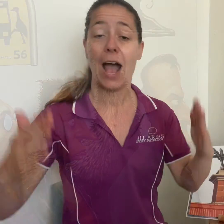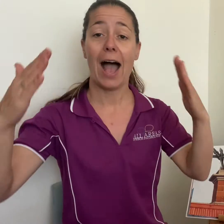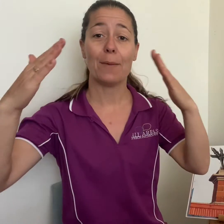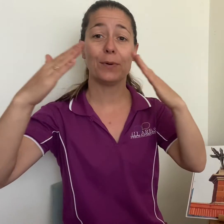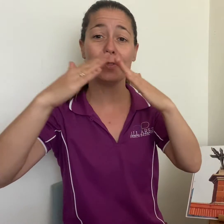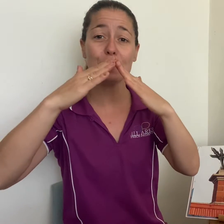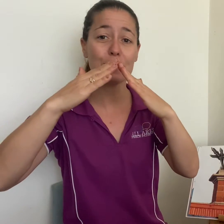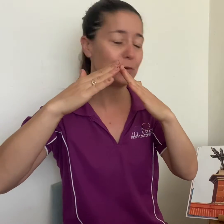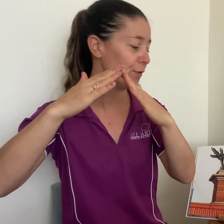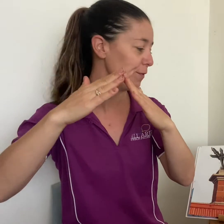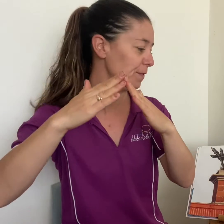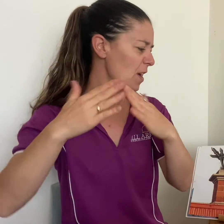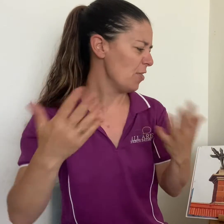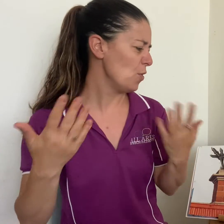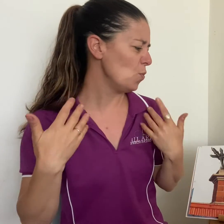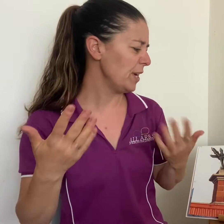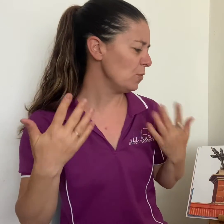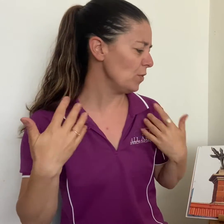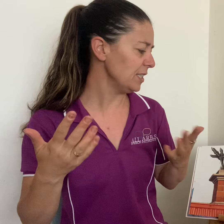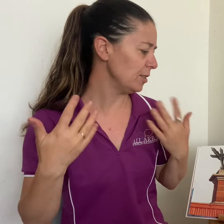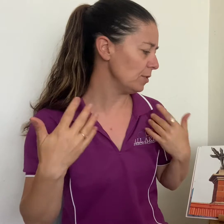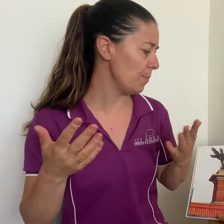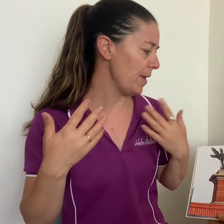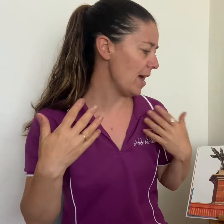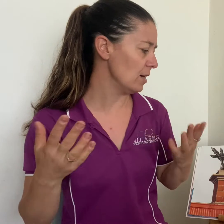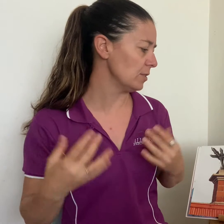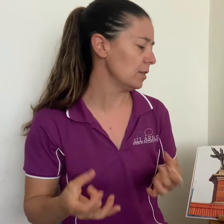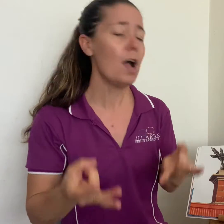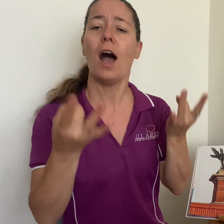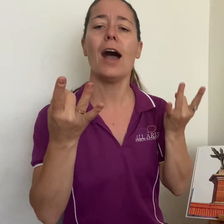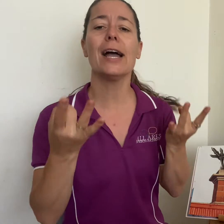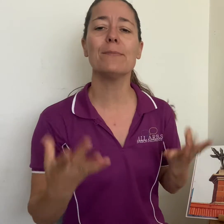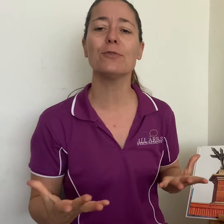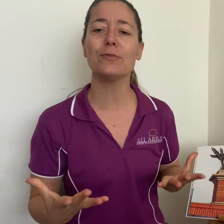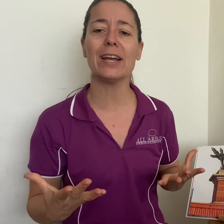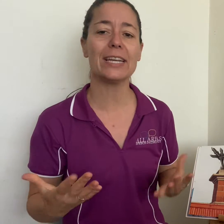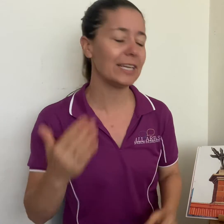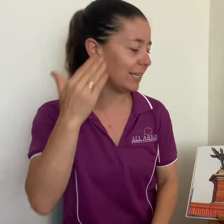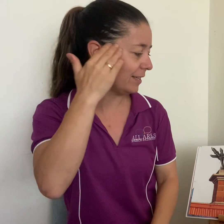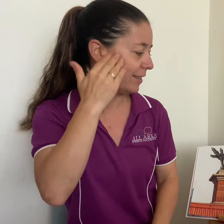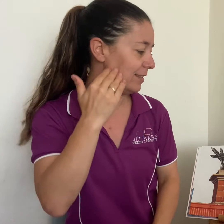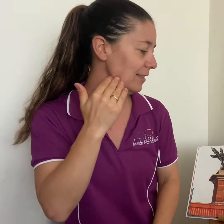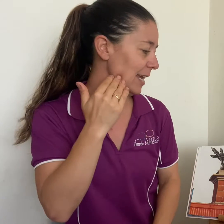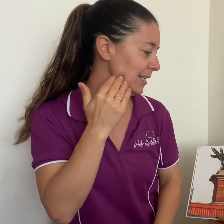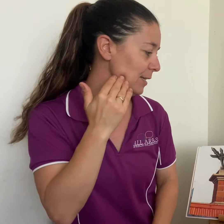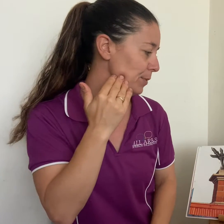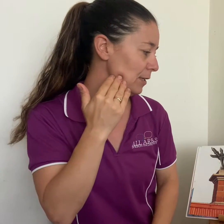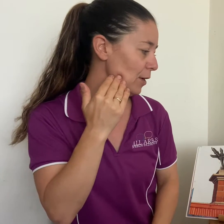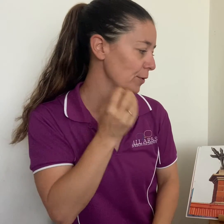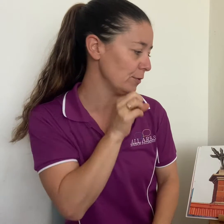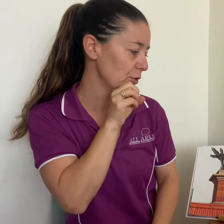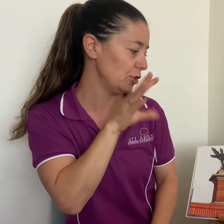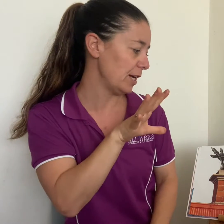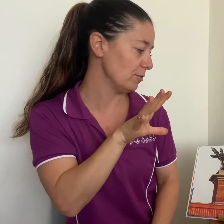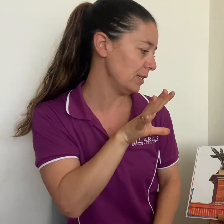Up on the roof, the wind whistled about. I'm ready, the lady below shouted